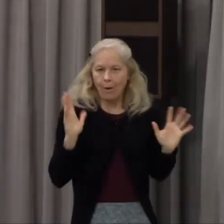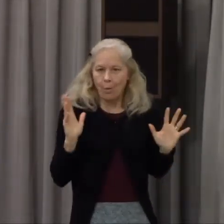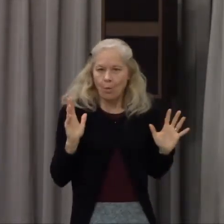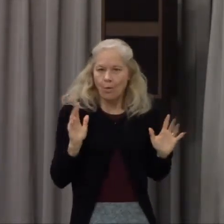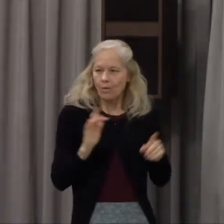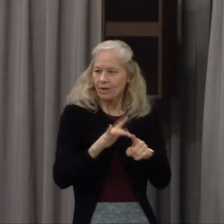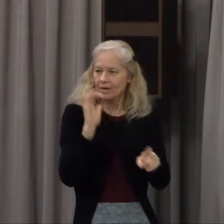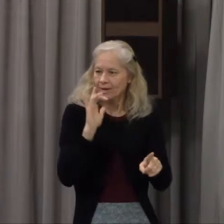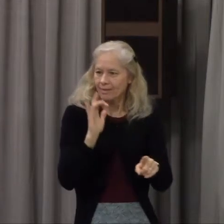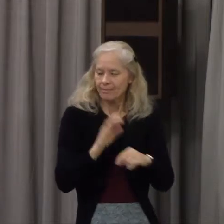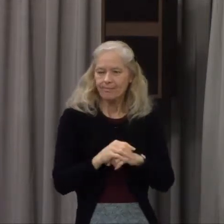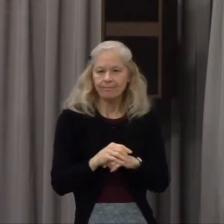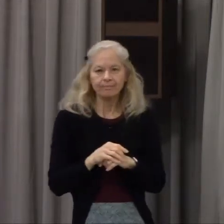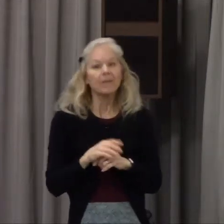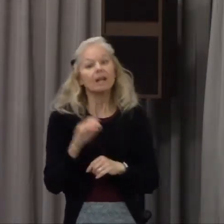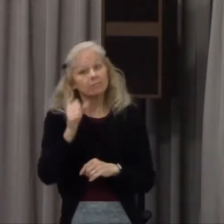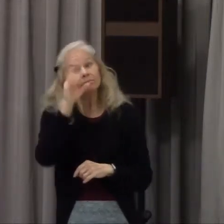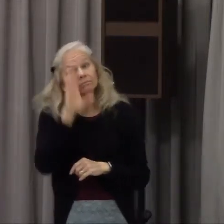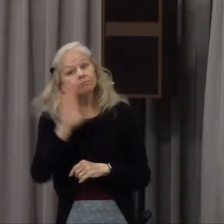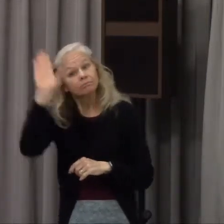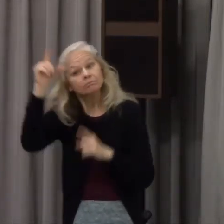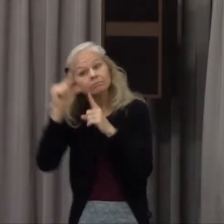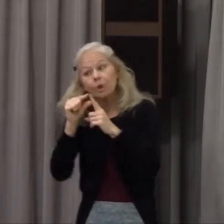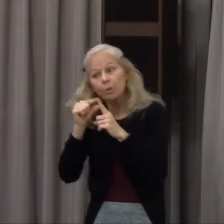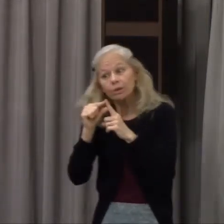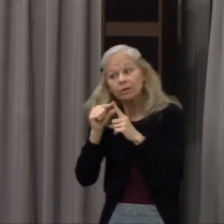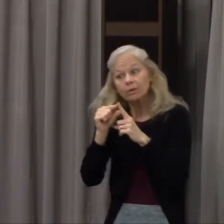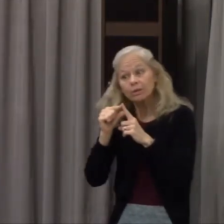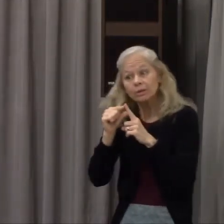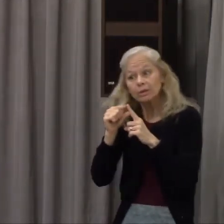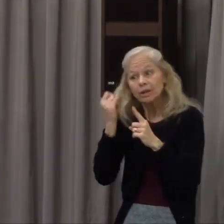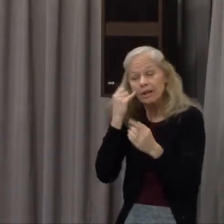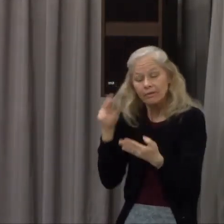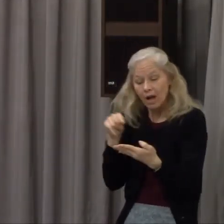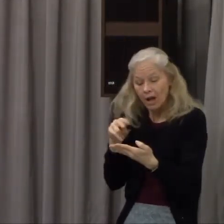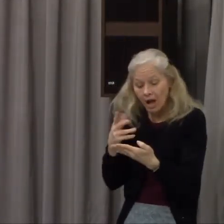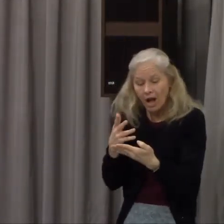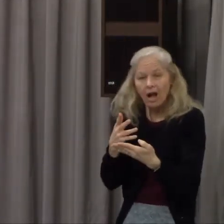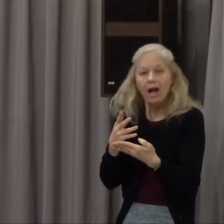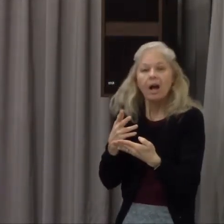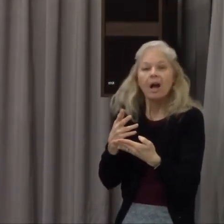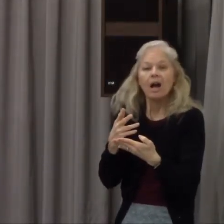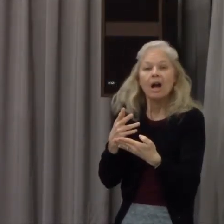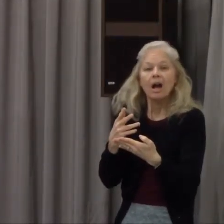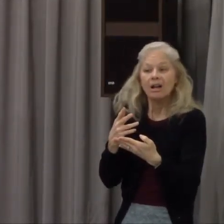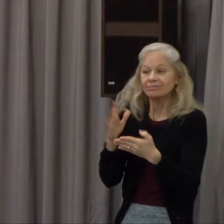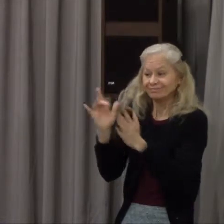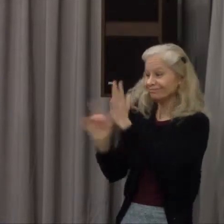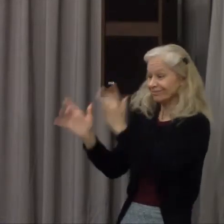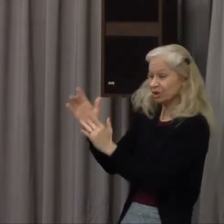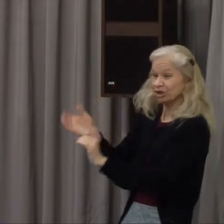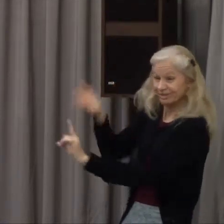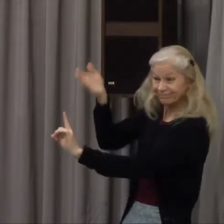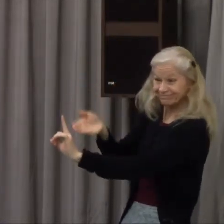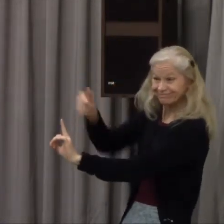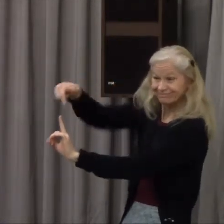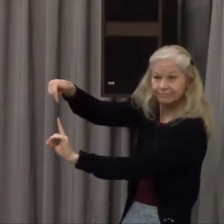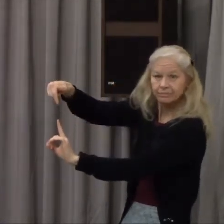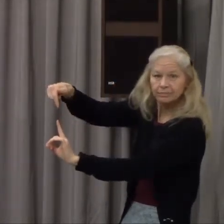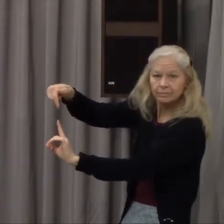him. Amen. And those who hated him. Amen. There was no fence, no sitting on the fence there